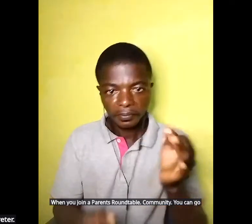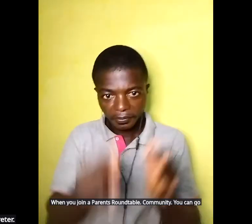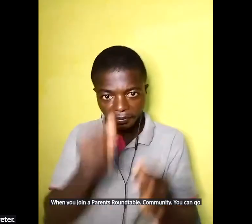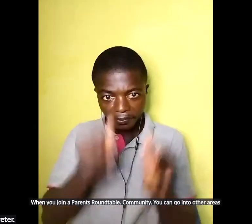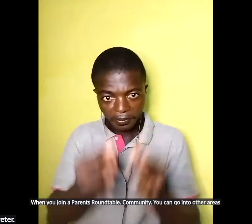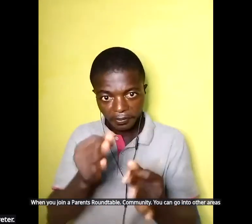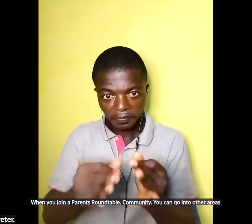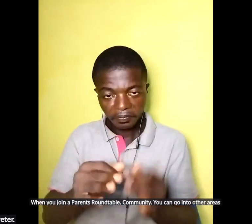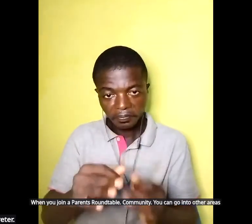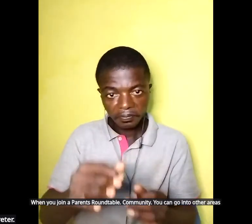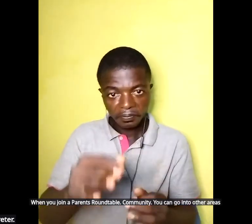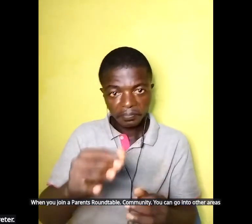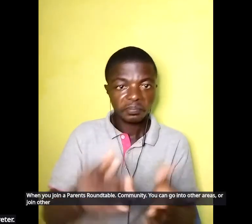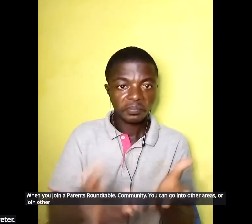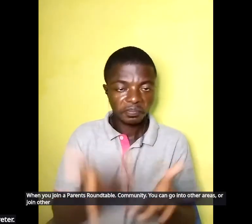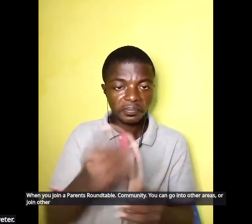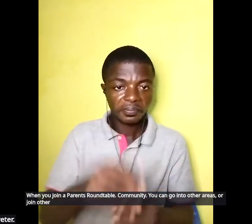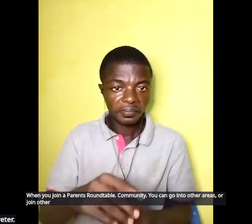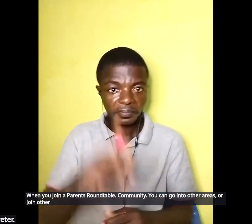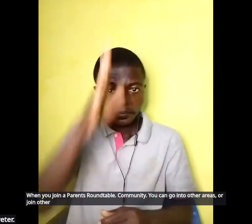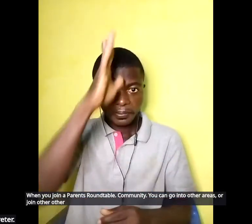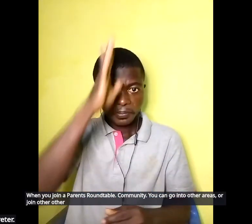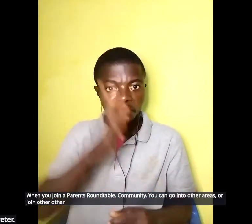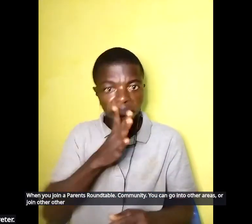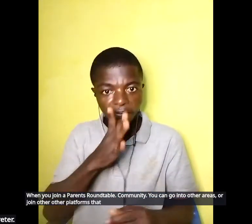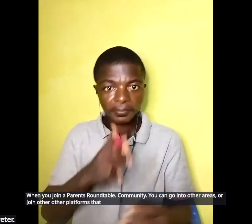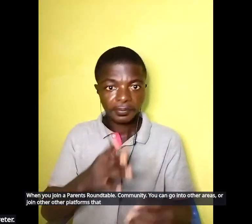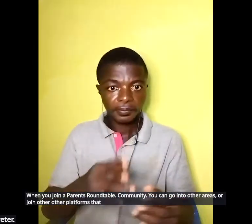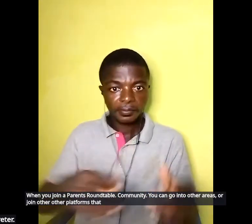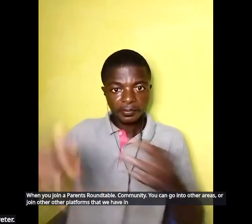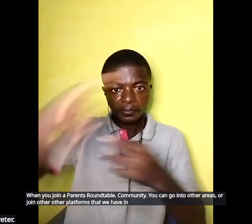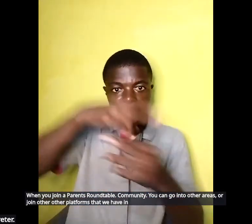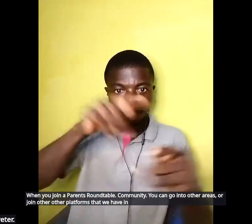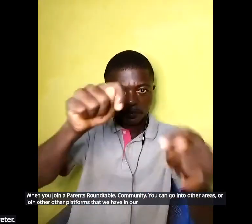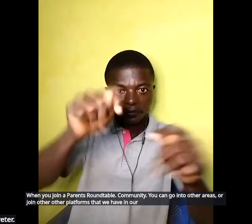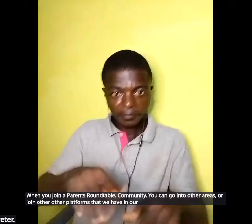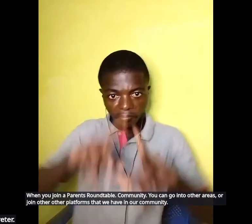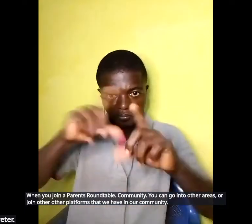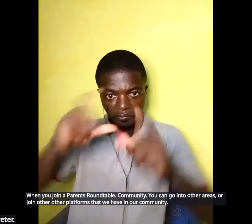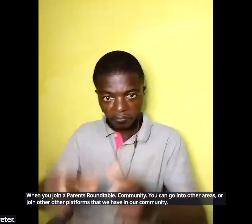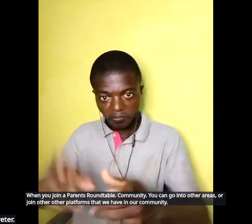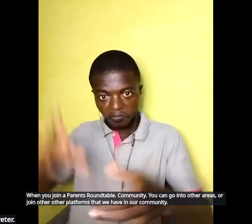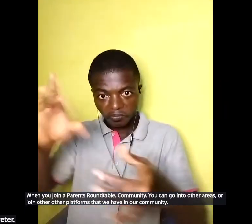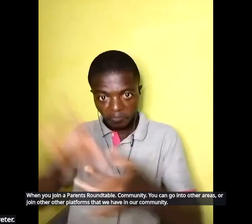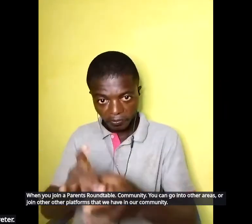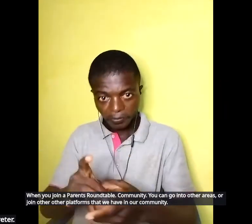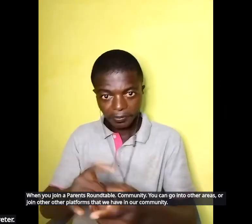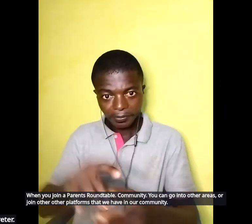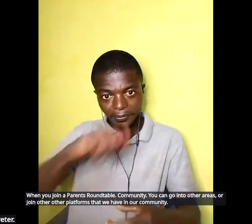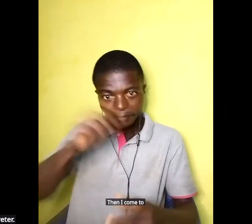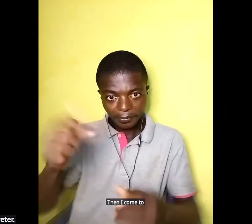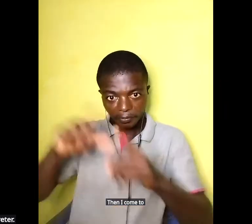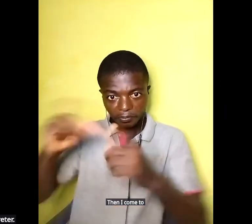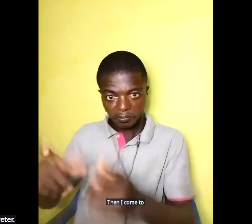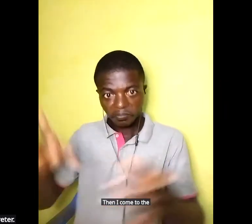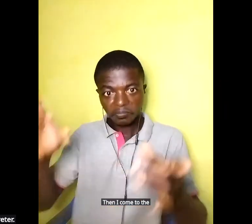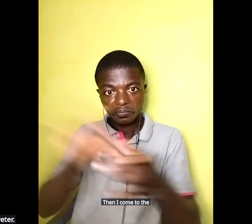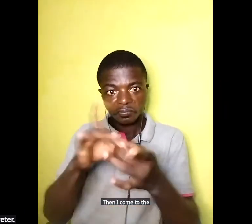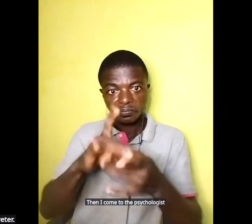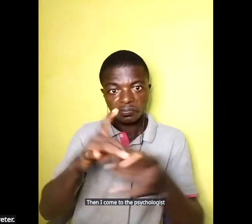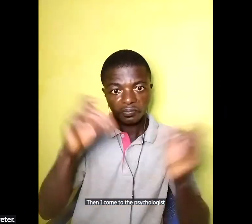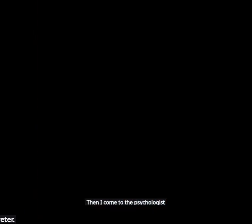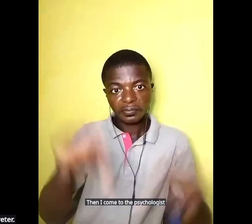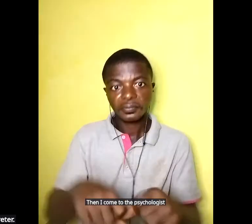areas or join other platforms that we have in our community. Then I come to the psychologists for them